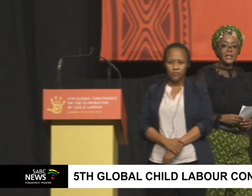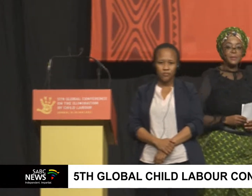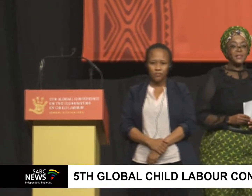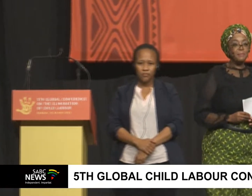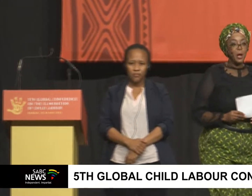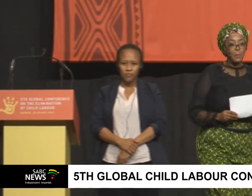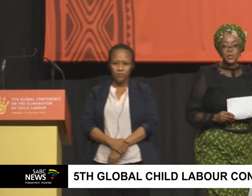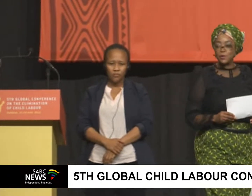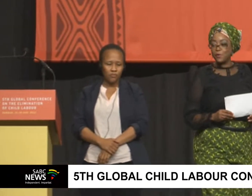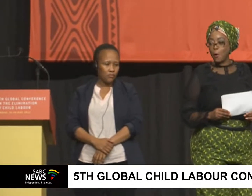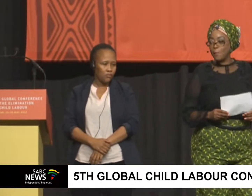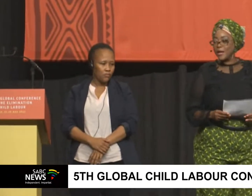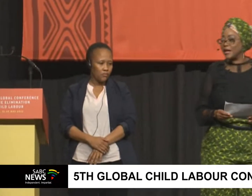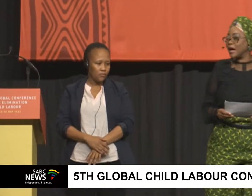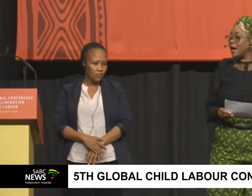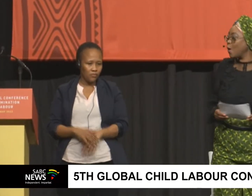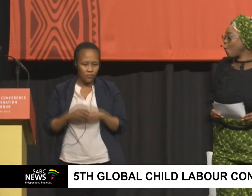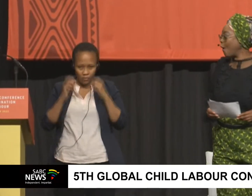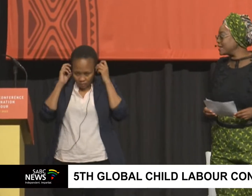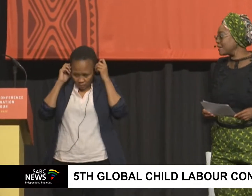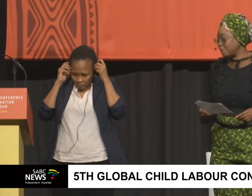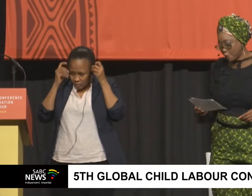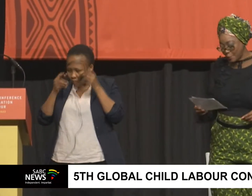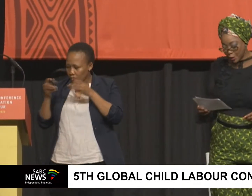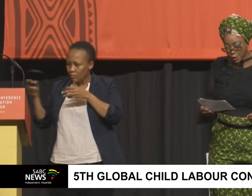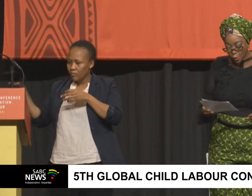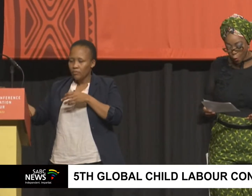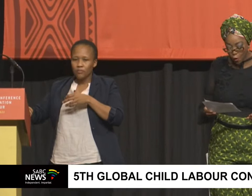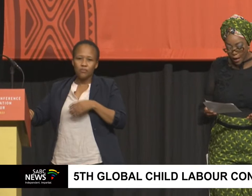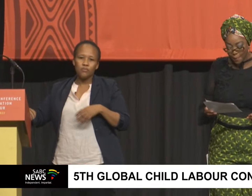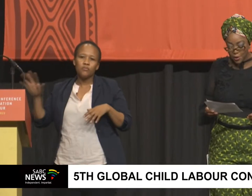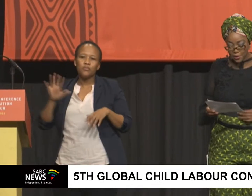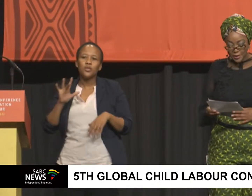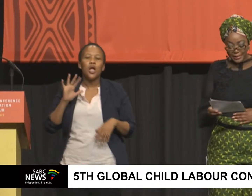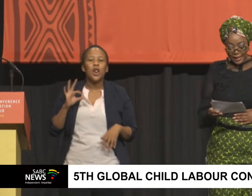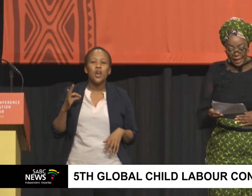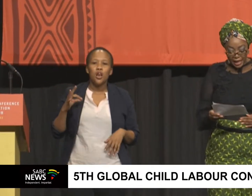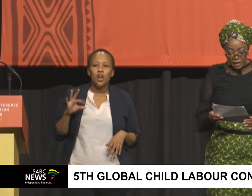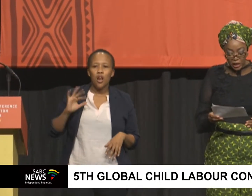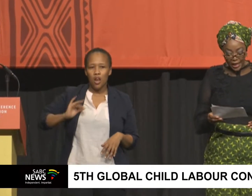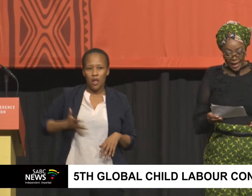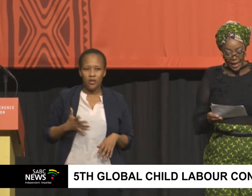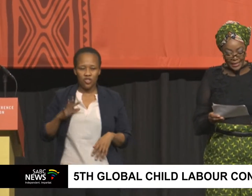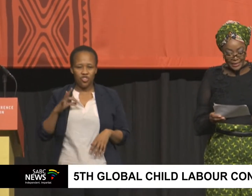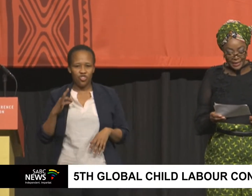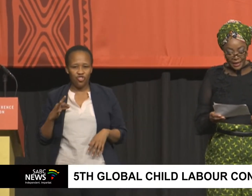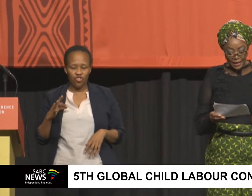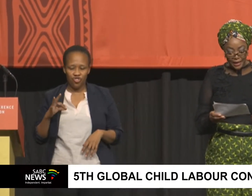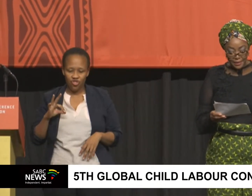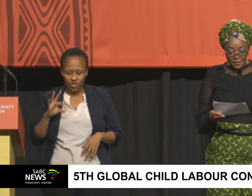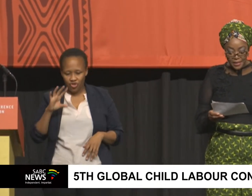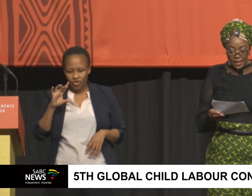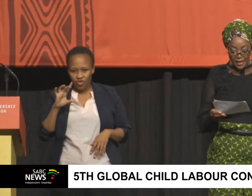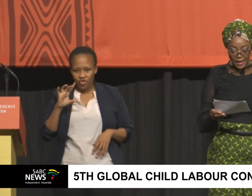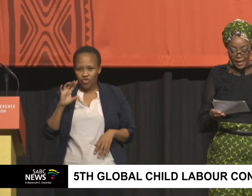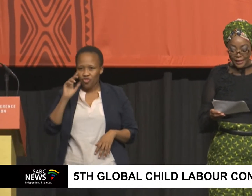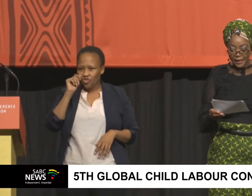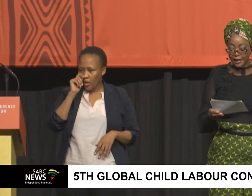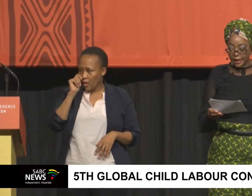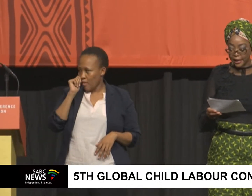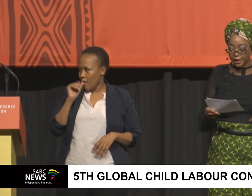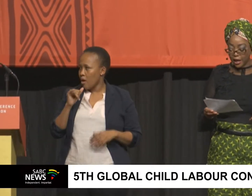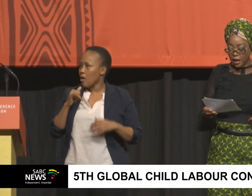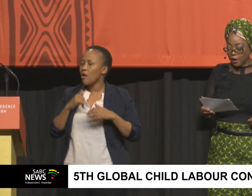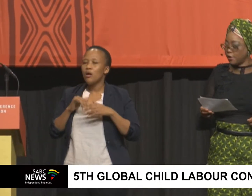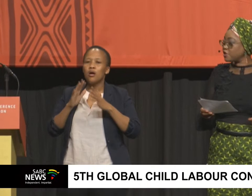Ladies and gentlemen, the moment we've all been waiting for, I'm going to call up onto the stage Esther, Hamza,